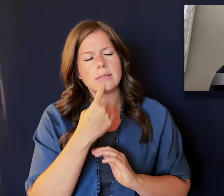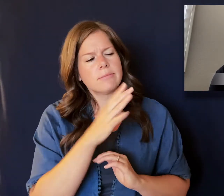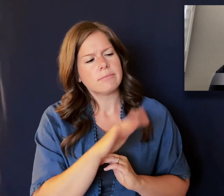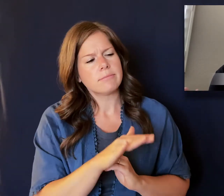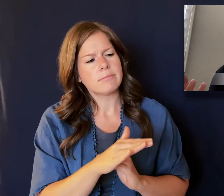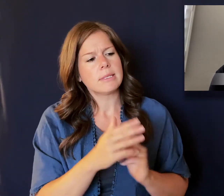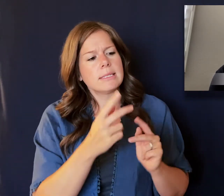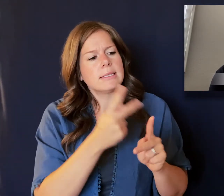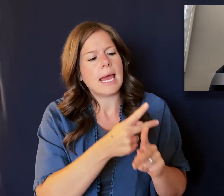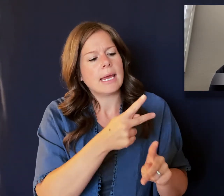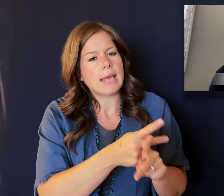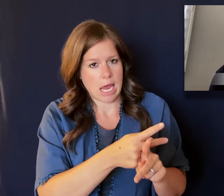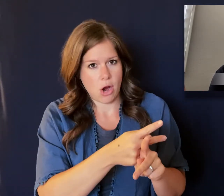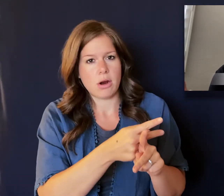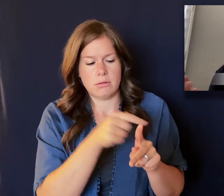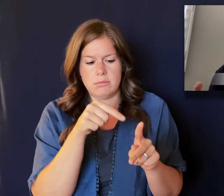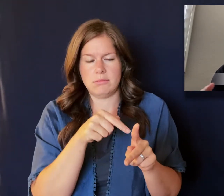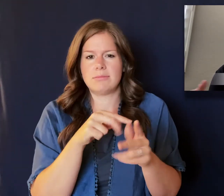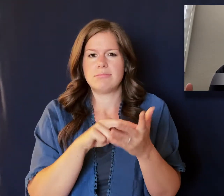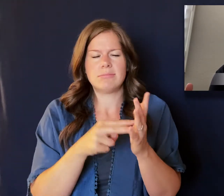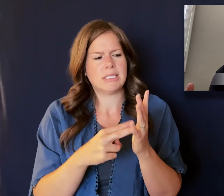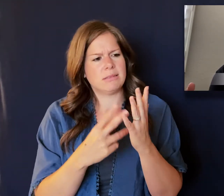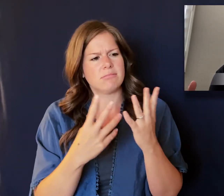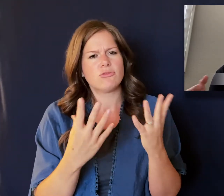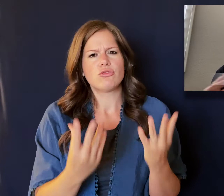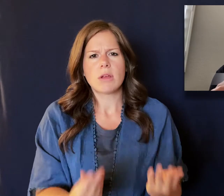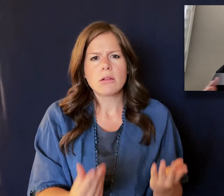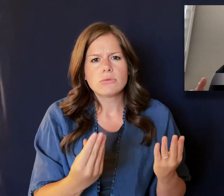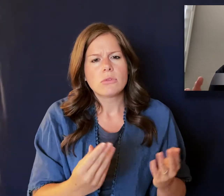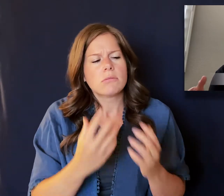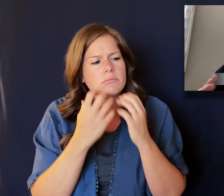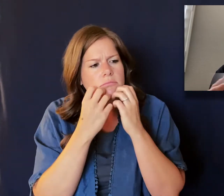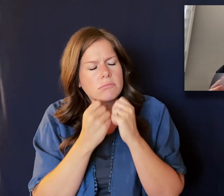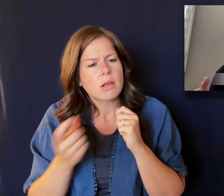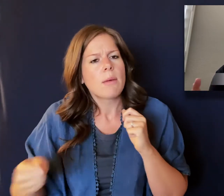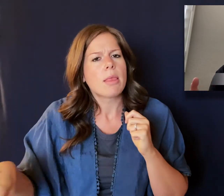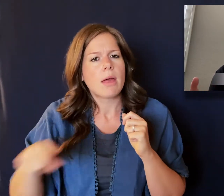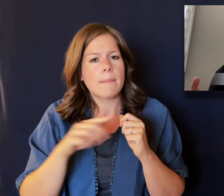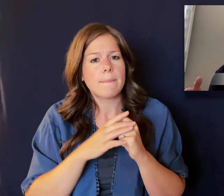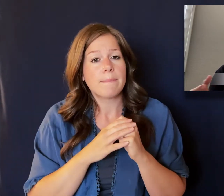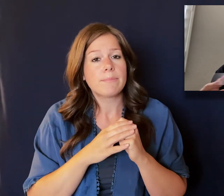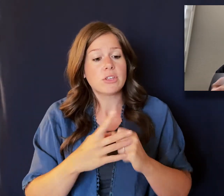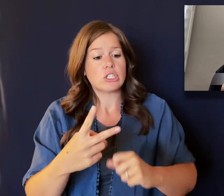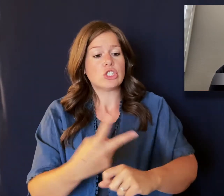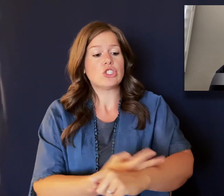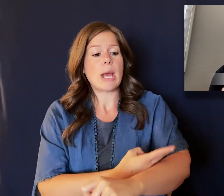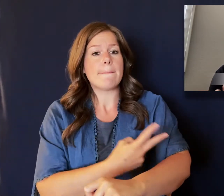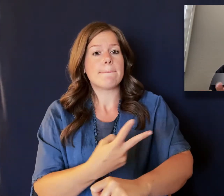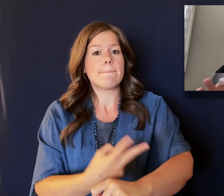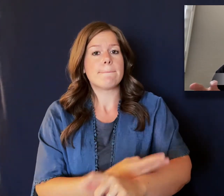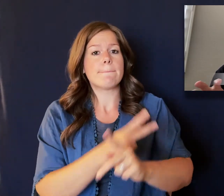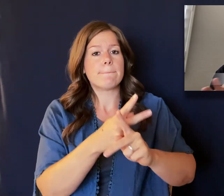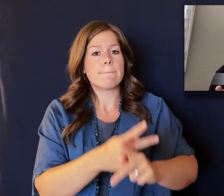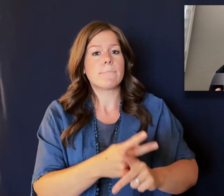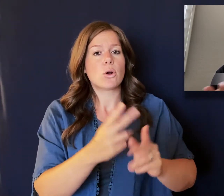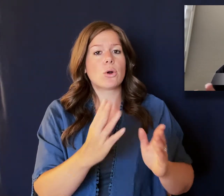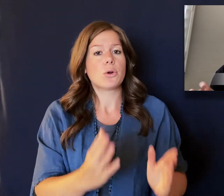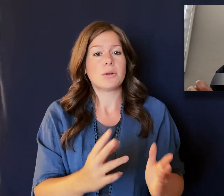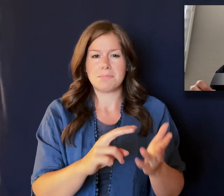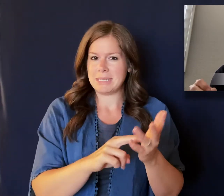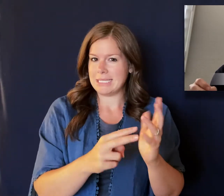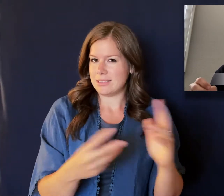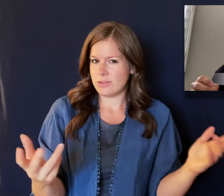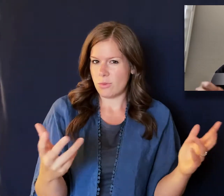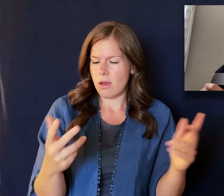tender with my people. And then he says, shepherd my sheep. That's care for them, lead them, make sure that they are